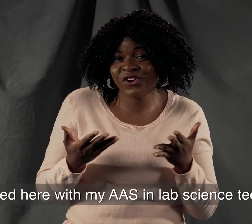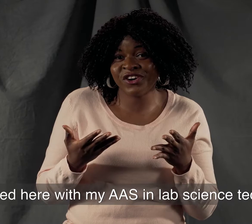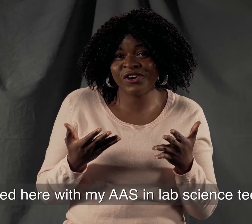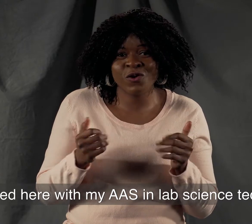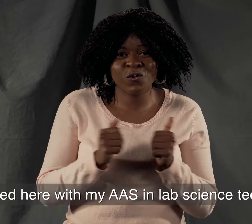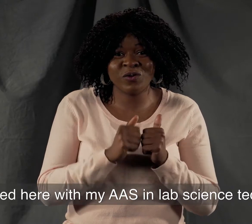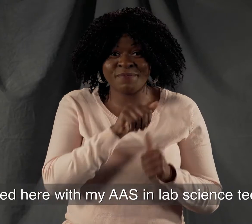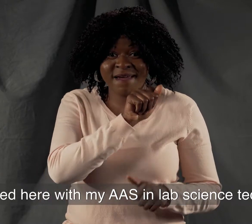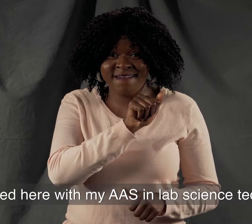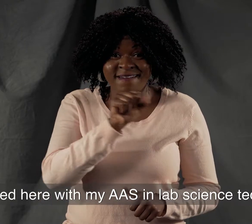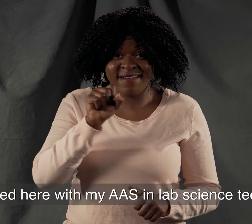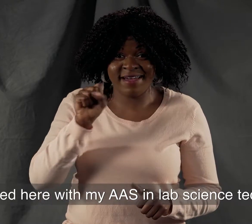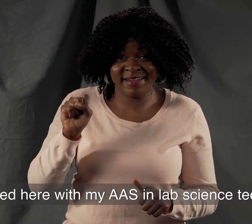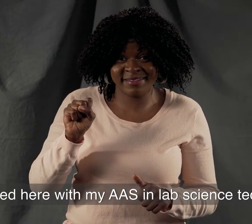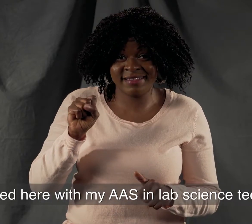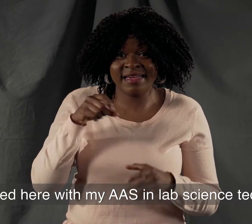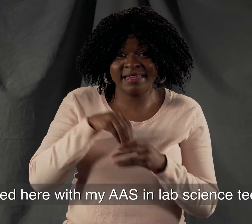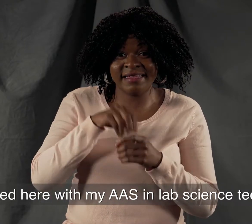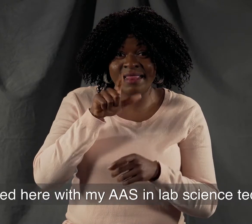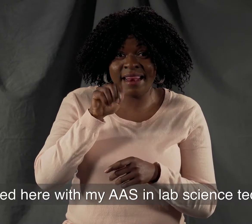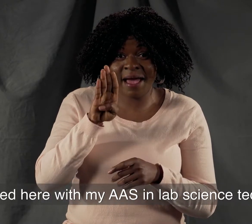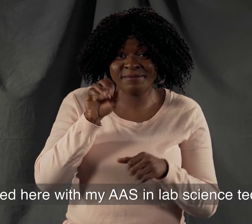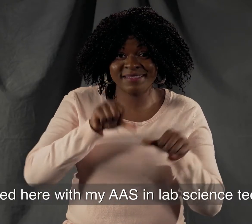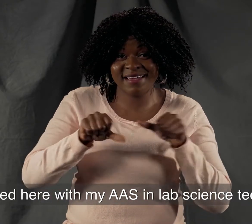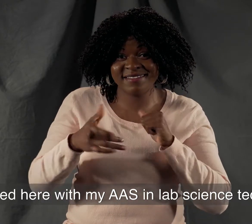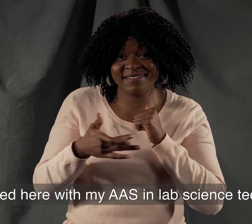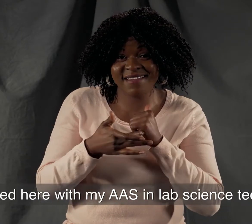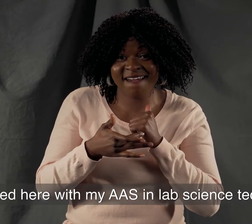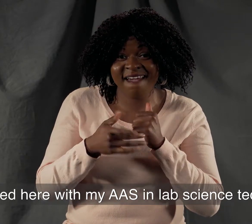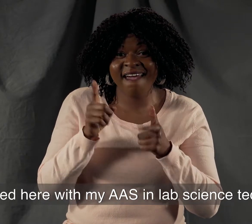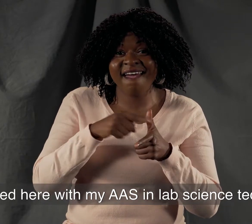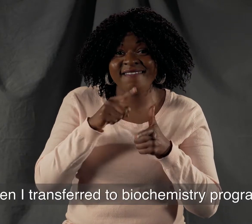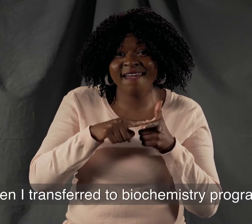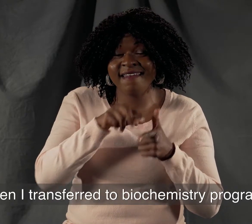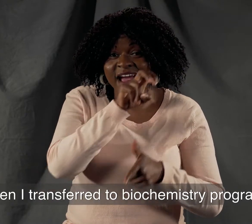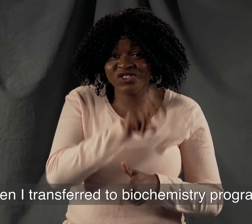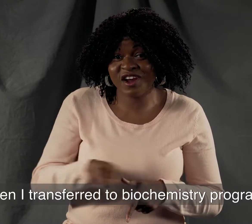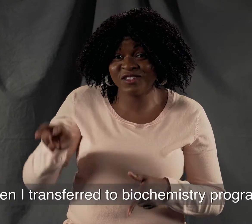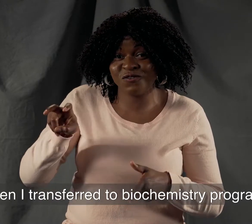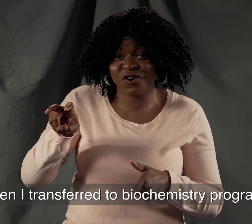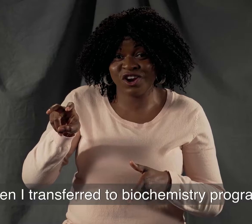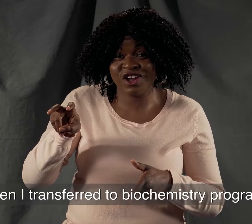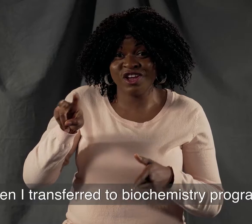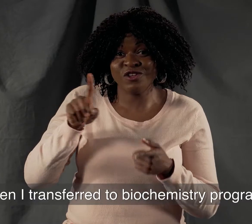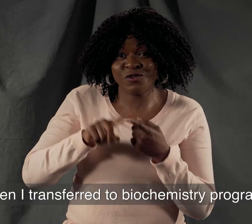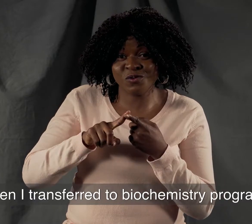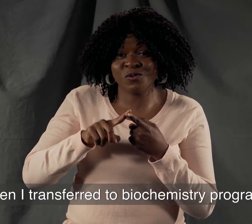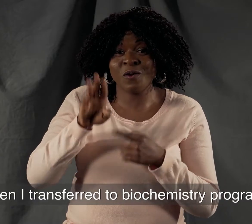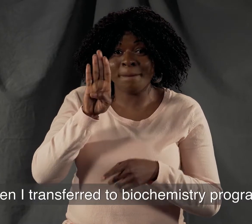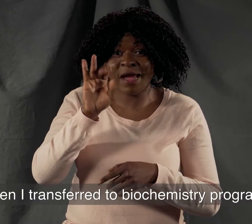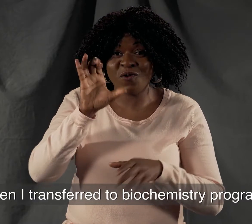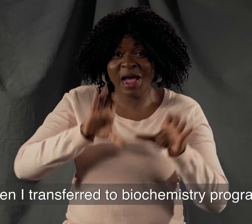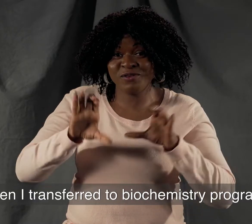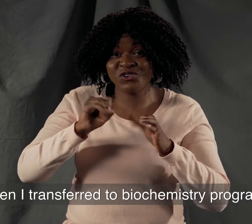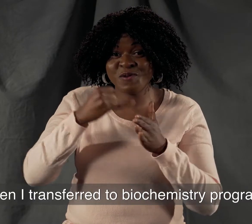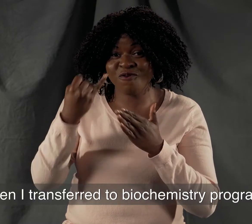here with my AAS in lab science tech, and then I transferred to biochemistry